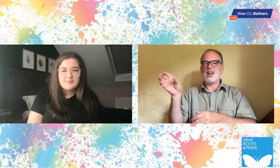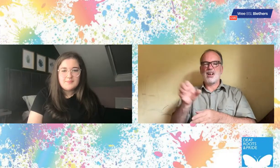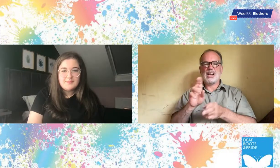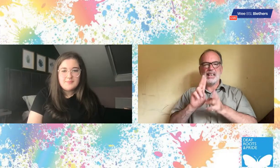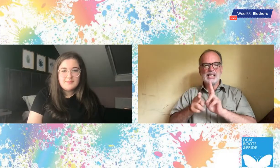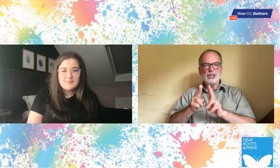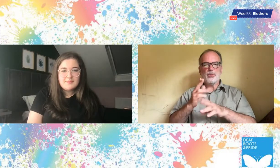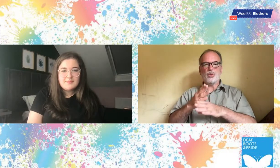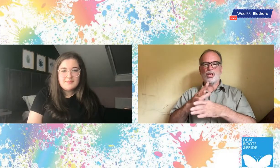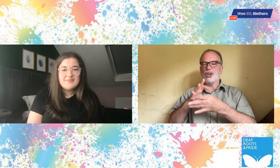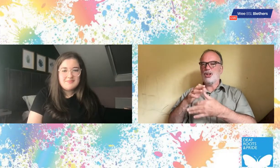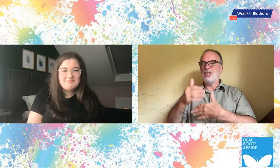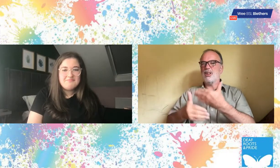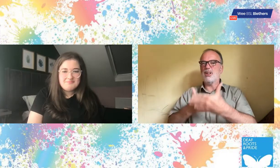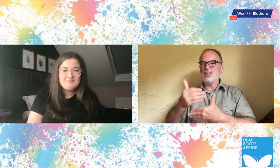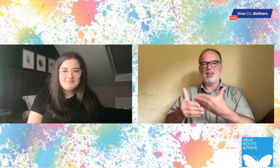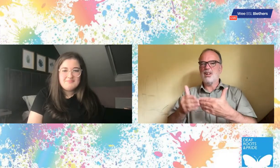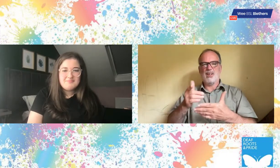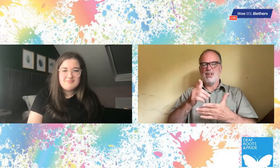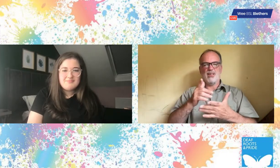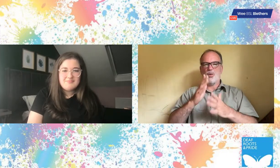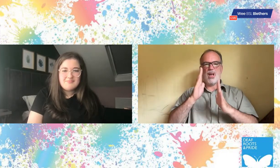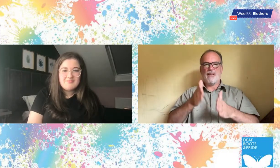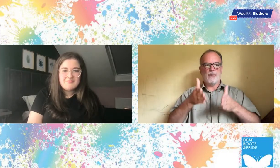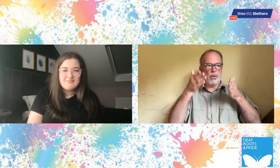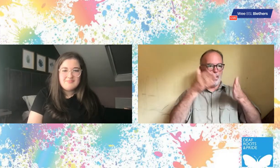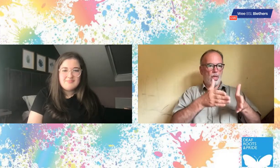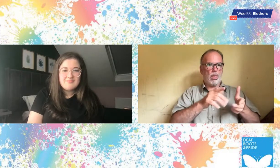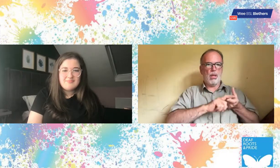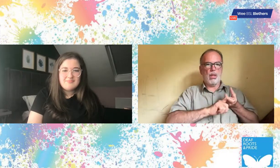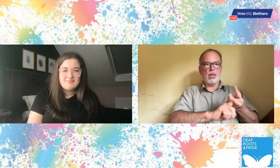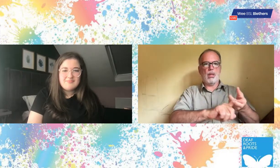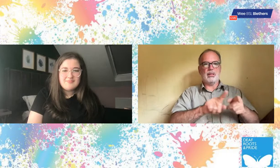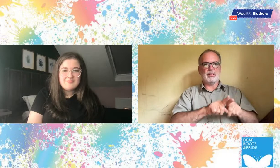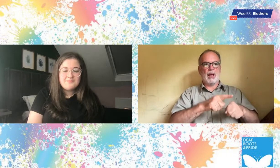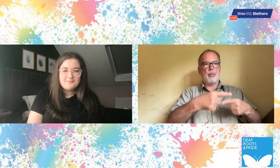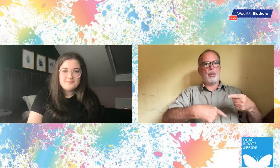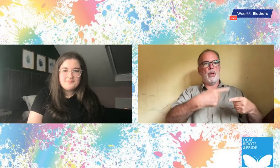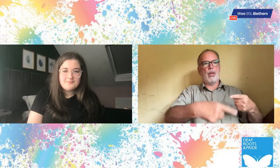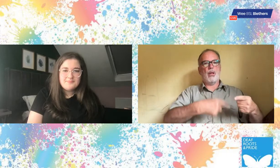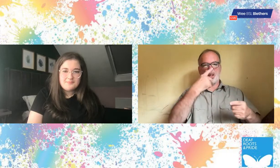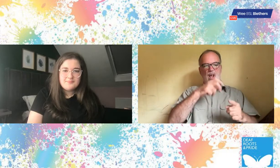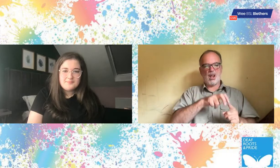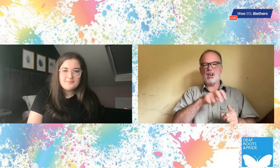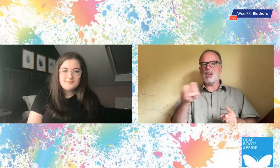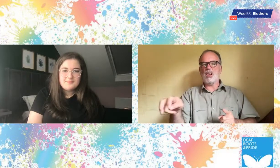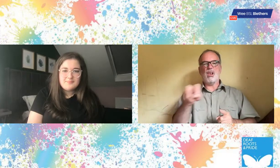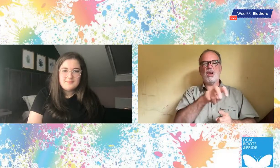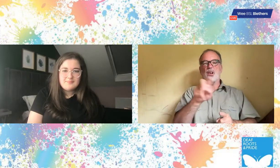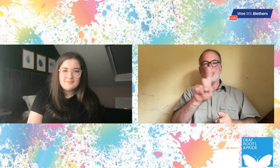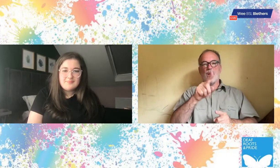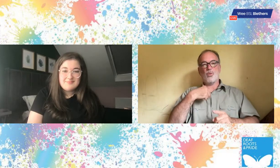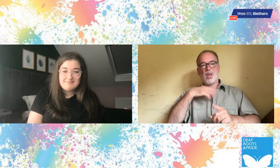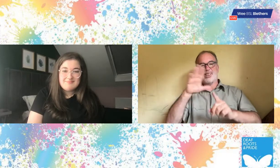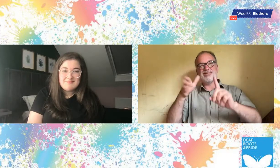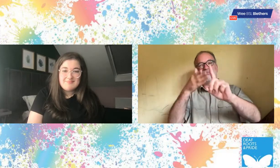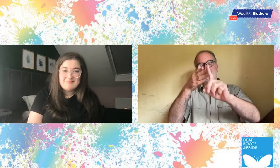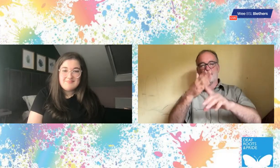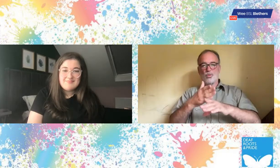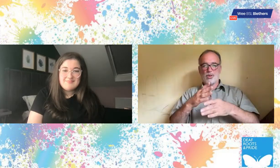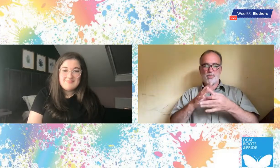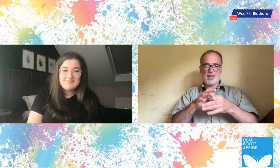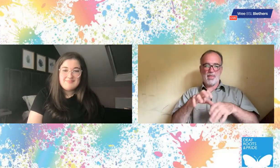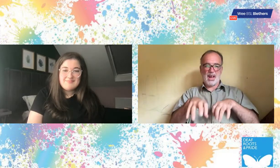that. The social work thing was quite good because it was deaf people, but um, and there was access